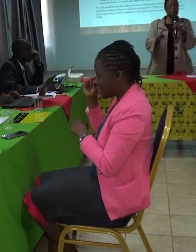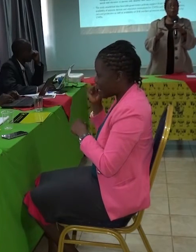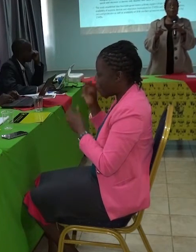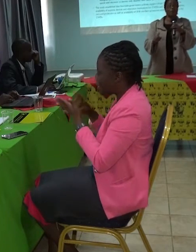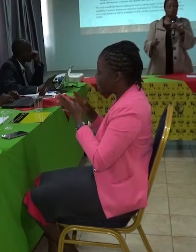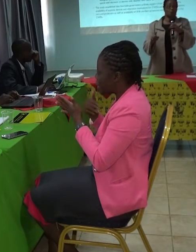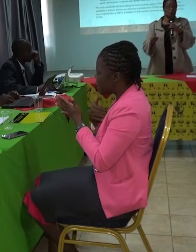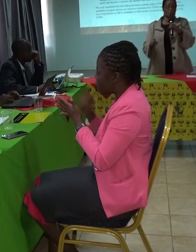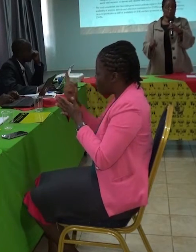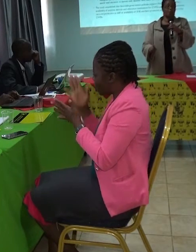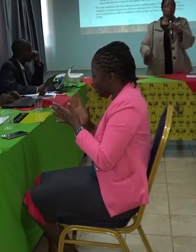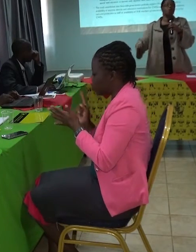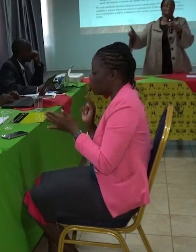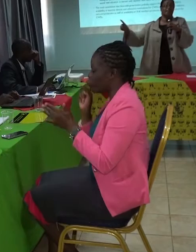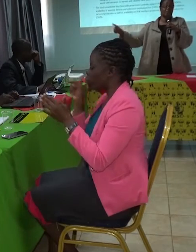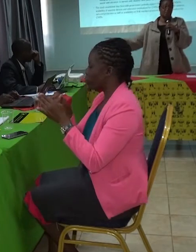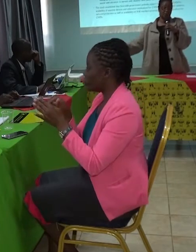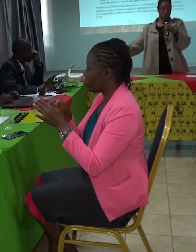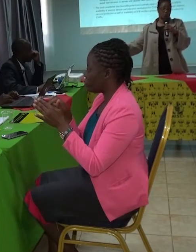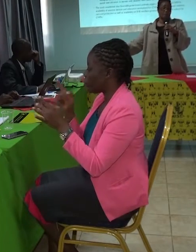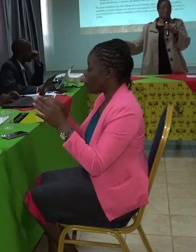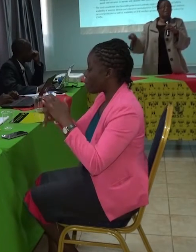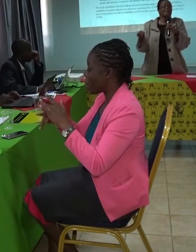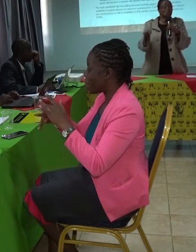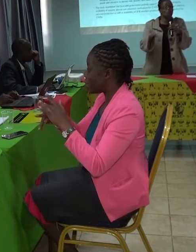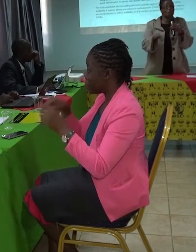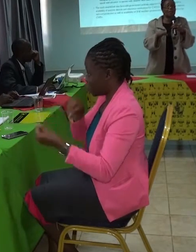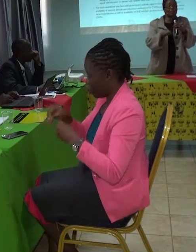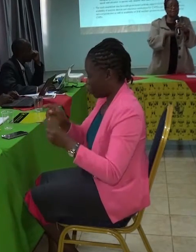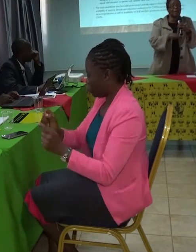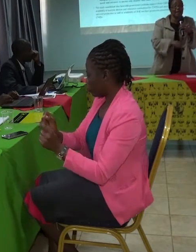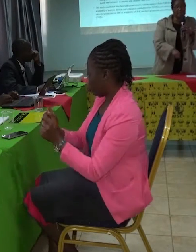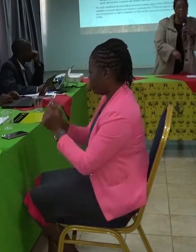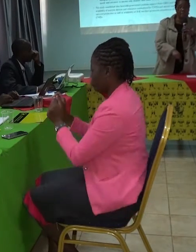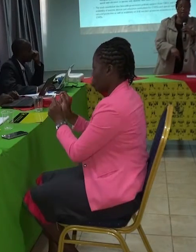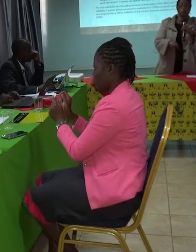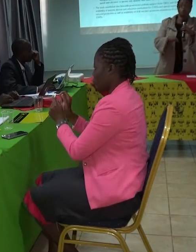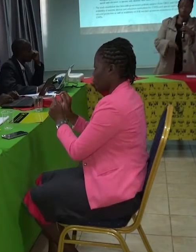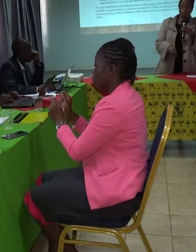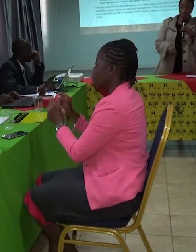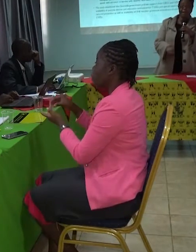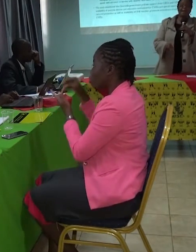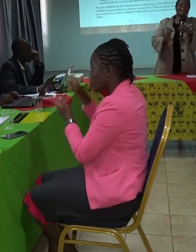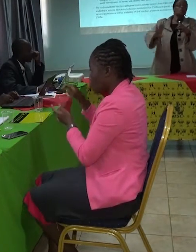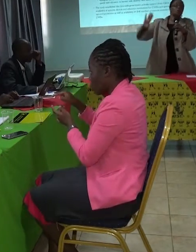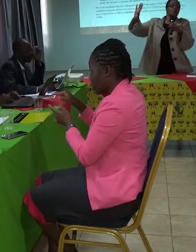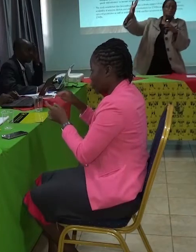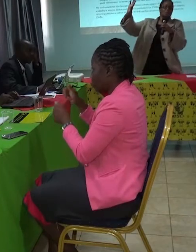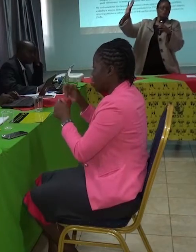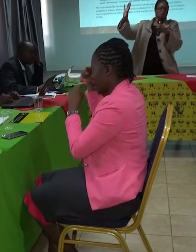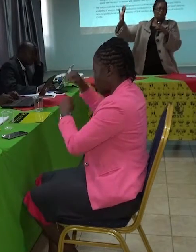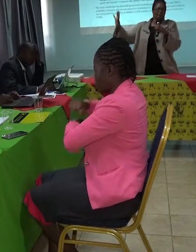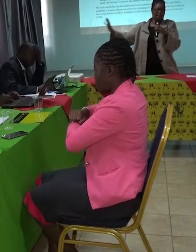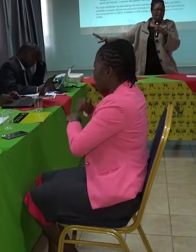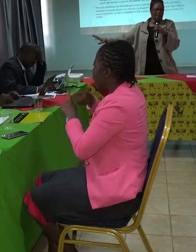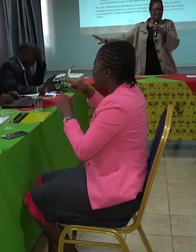had room for one child to do what? To transit to that school. But this is a school that neighbors a special school that doesn't know what the